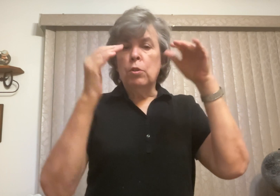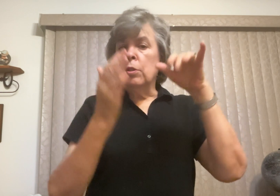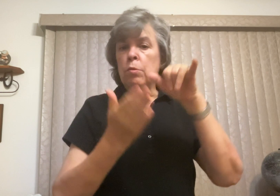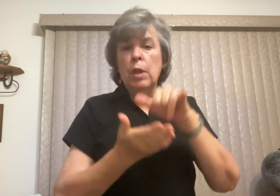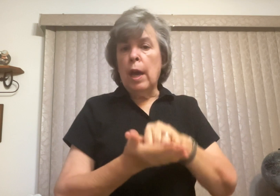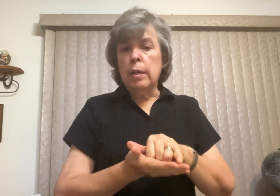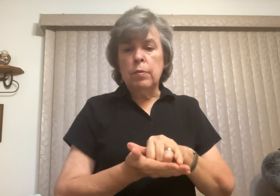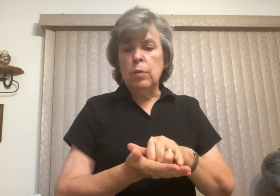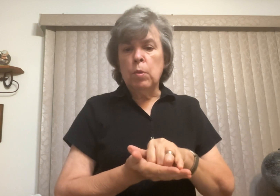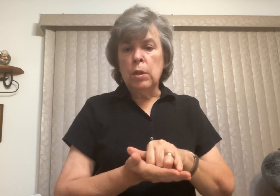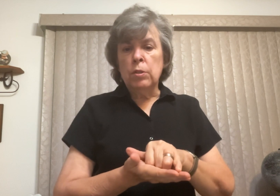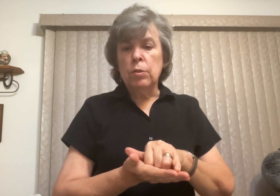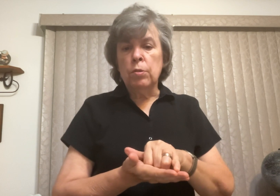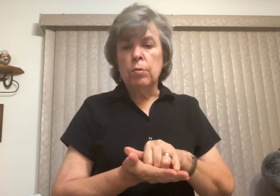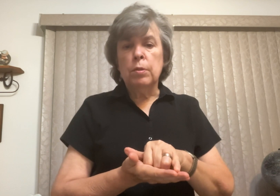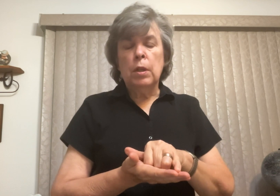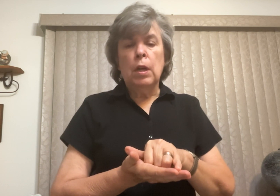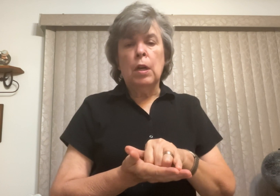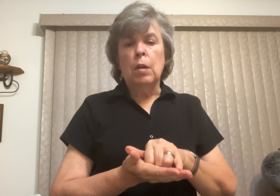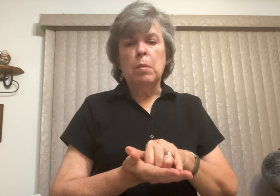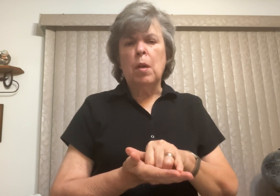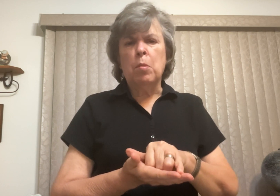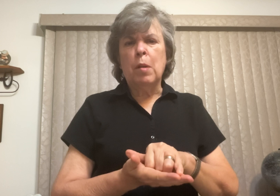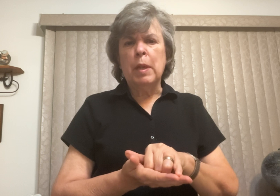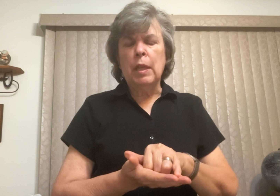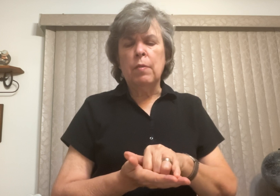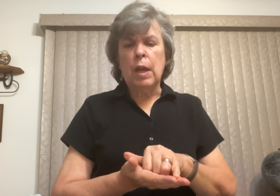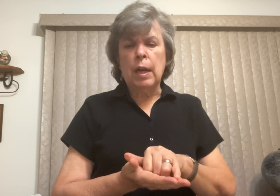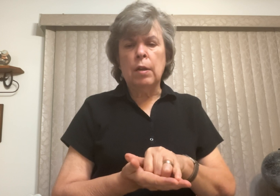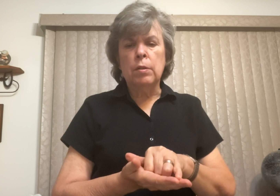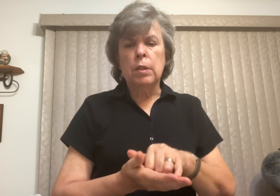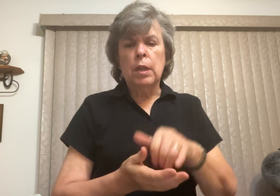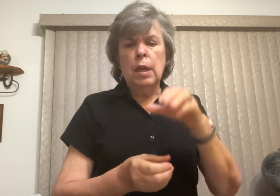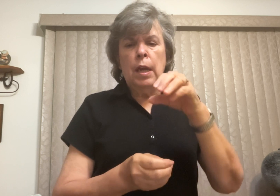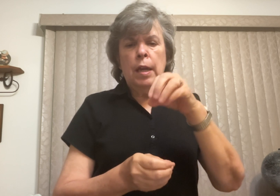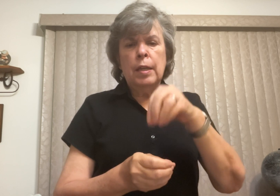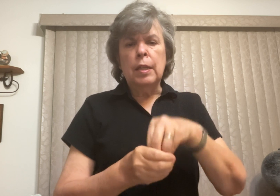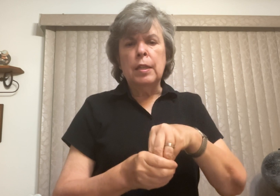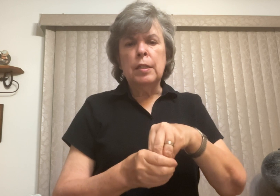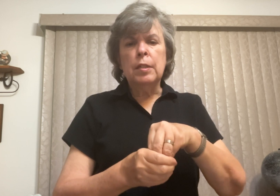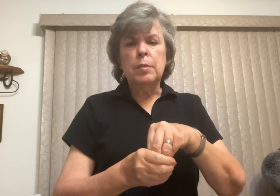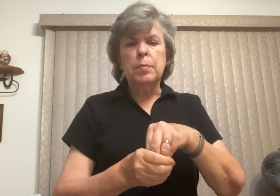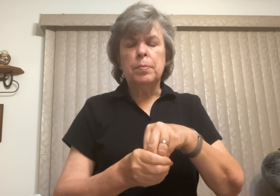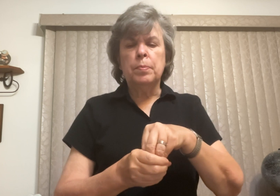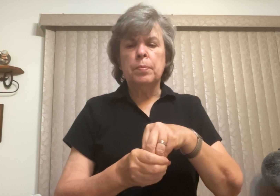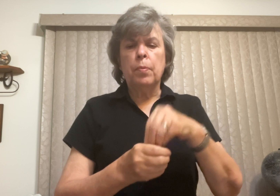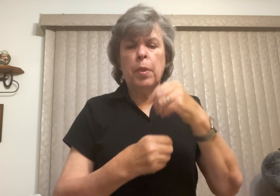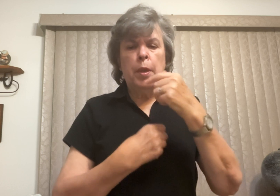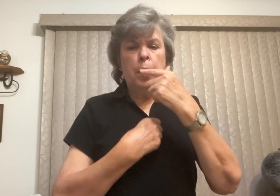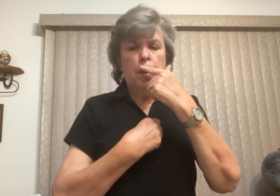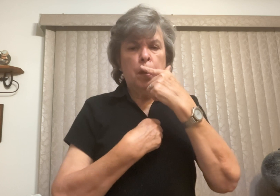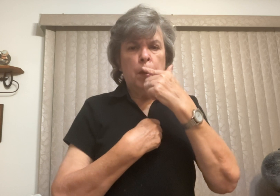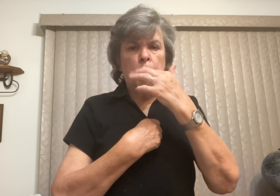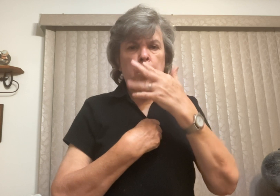do that if you wanted to. I'll probably leave that out. In the